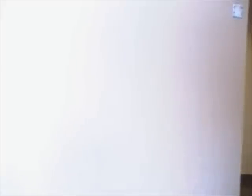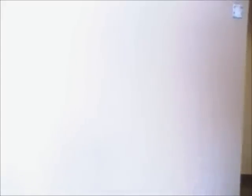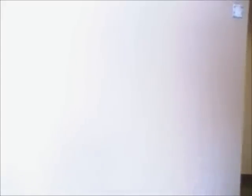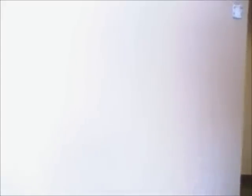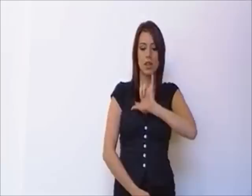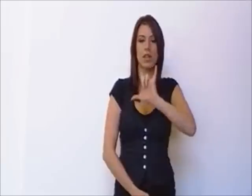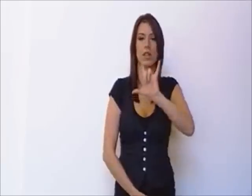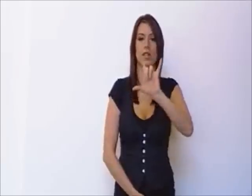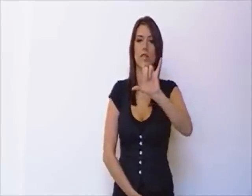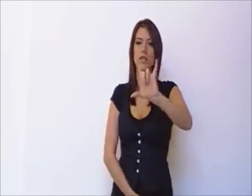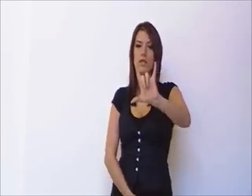That